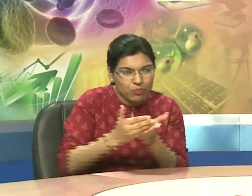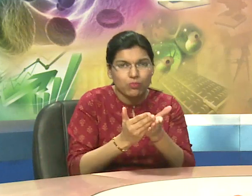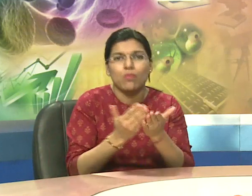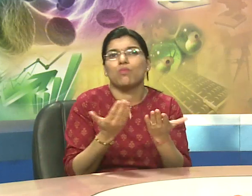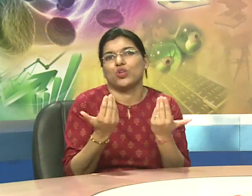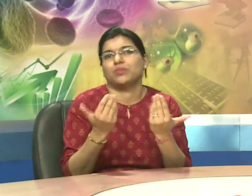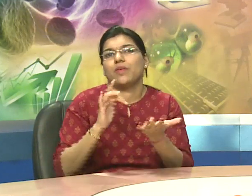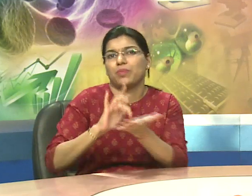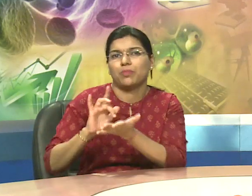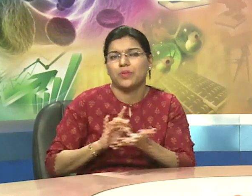throughout the India.